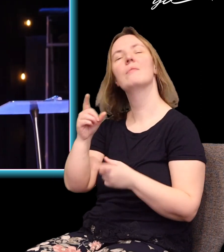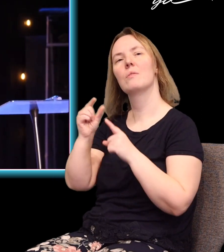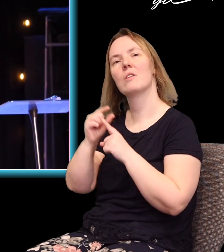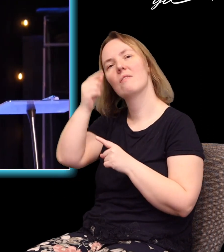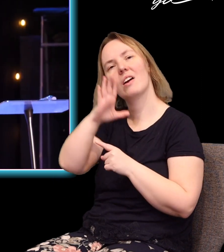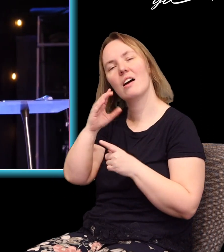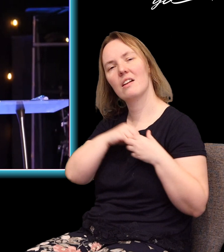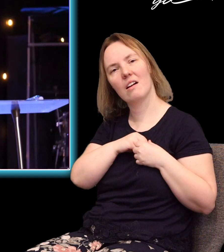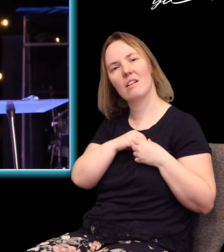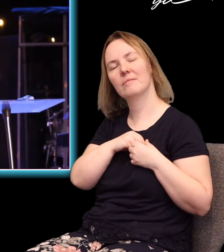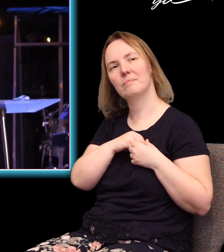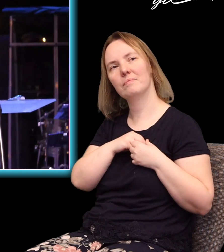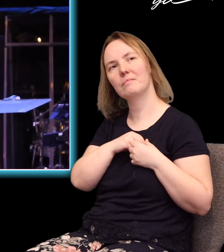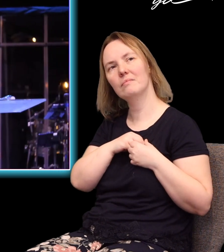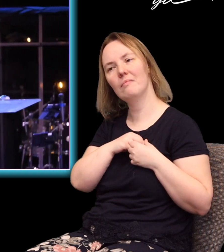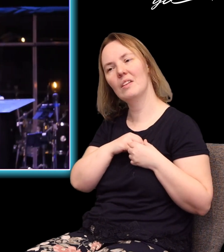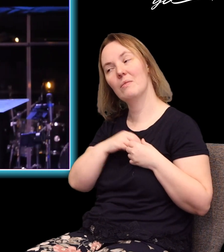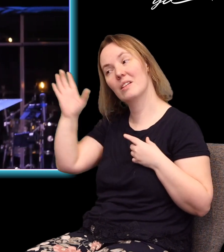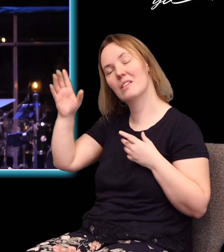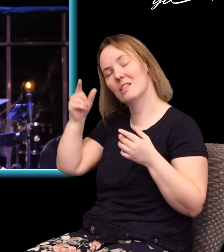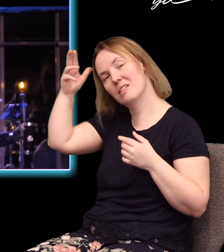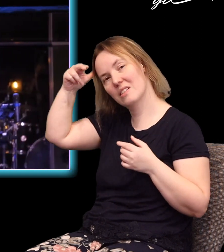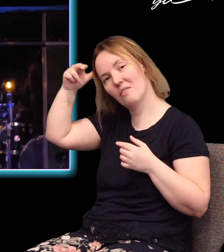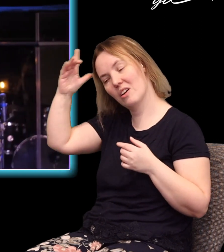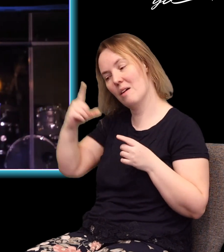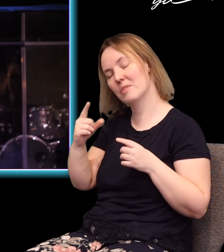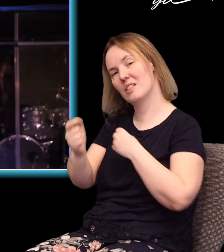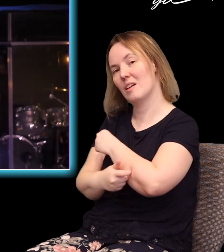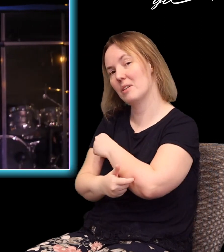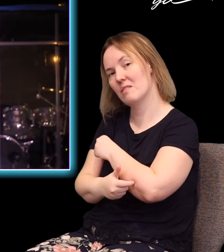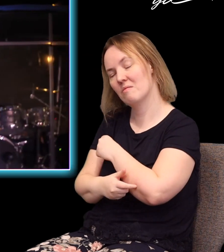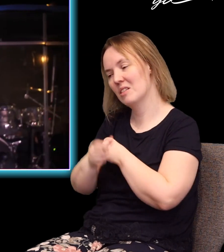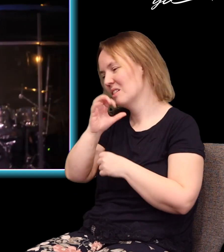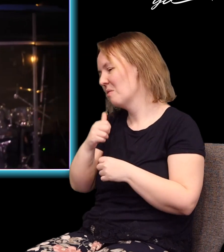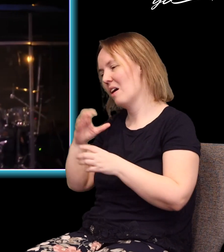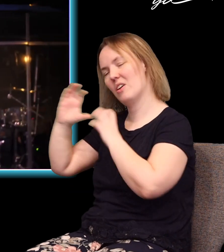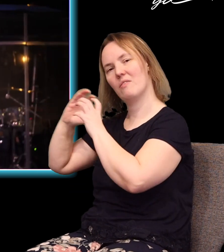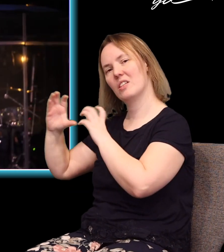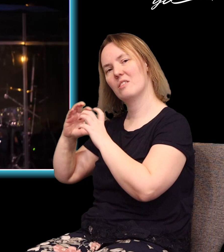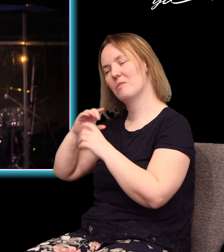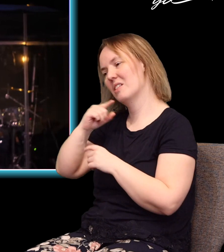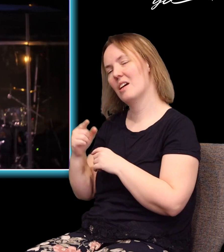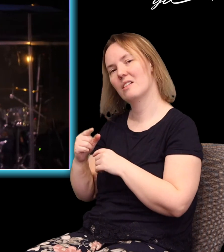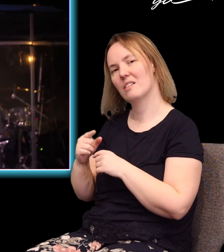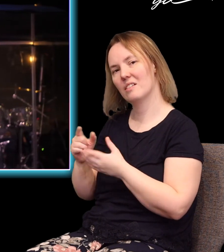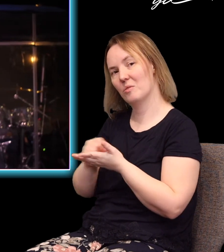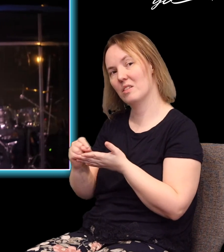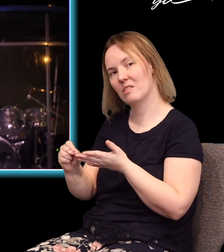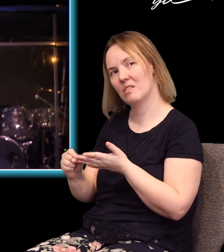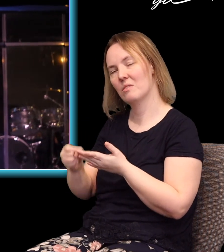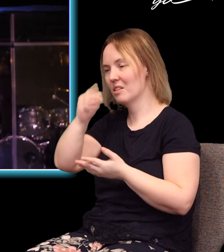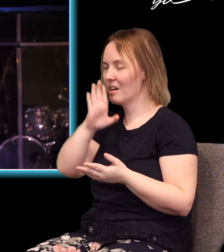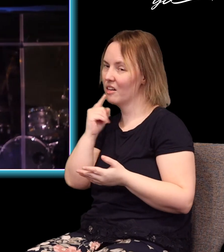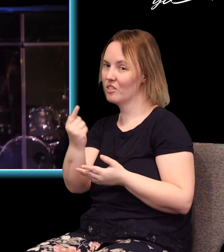God in our heart that when the devil comes to tempt us or he comes to lie to us, we don't have a conversation. We just say, it is written. What are we saying?